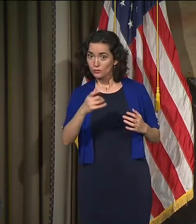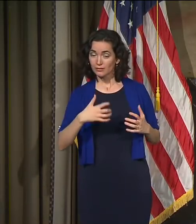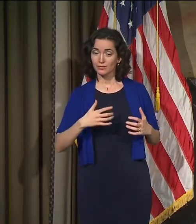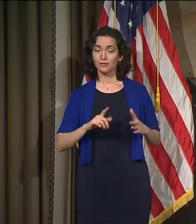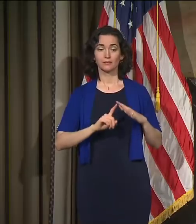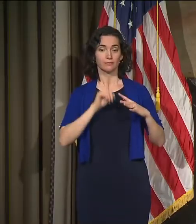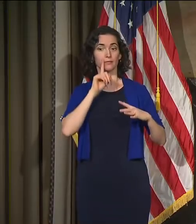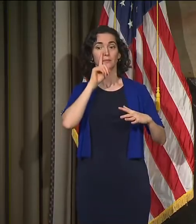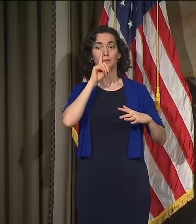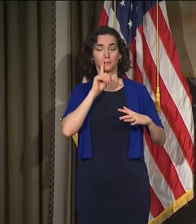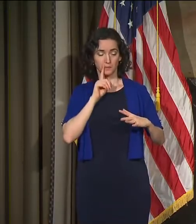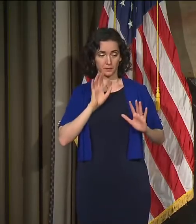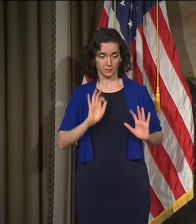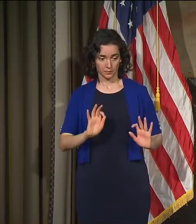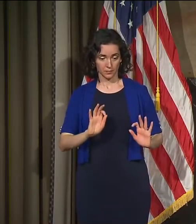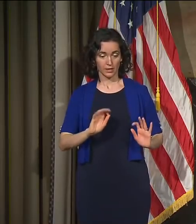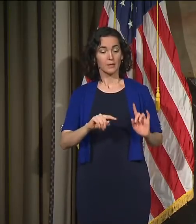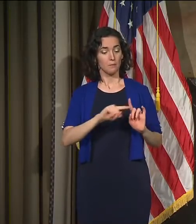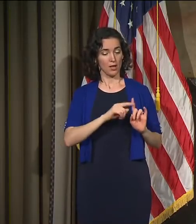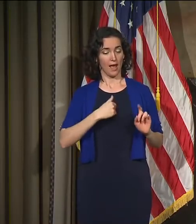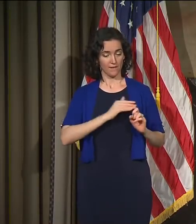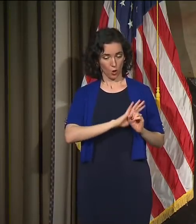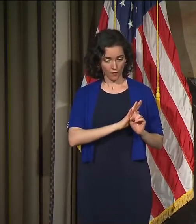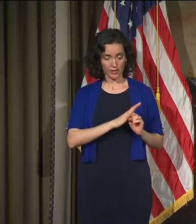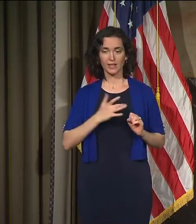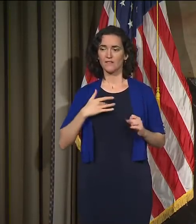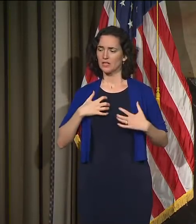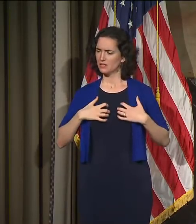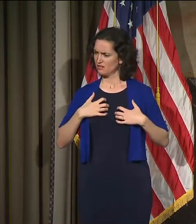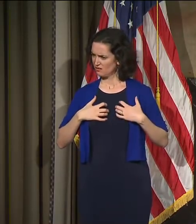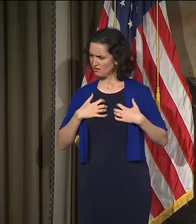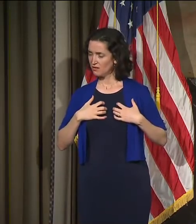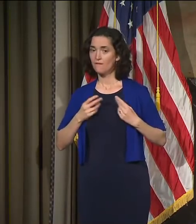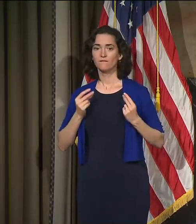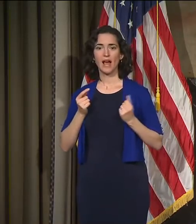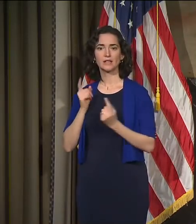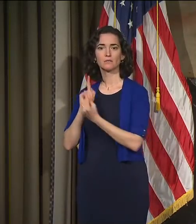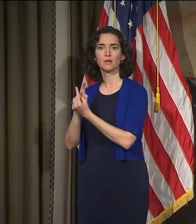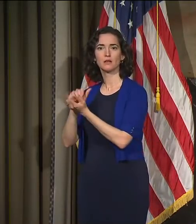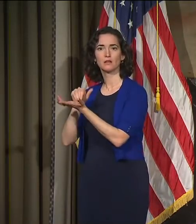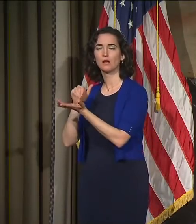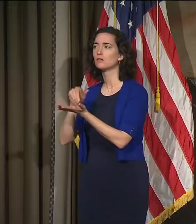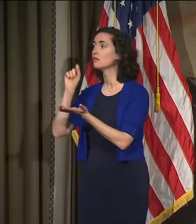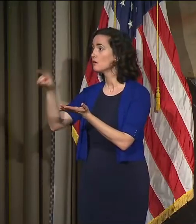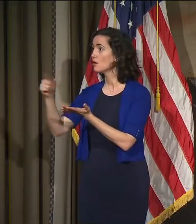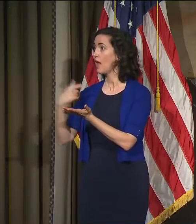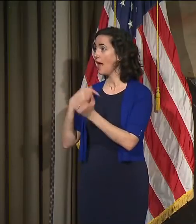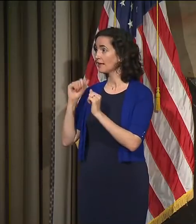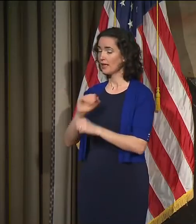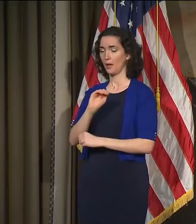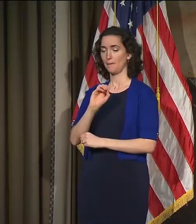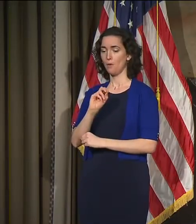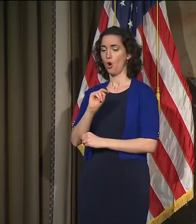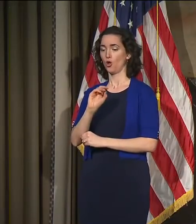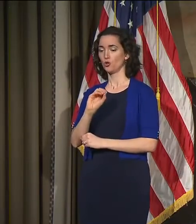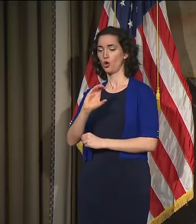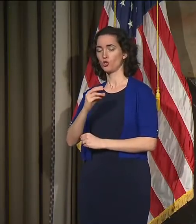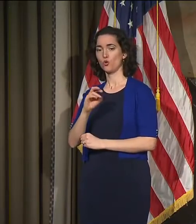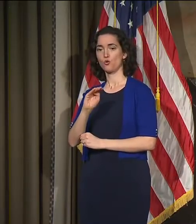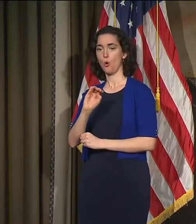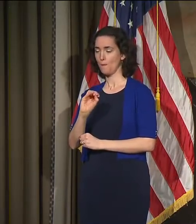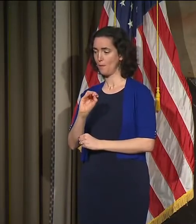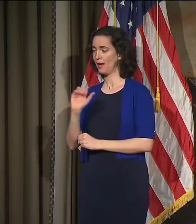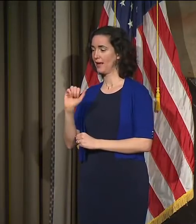medical providers, find out whether you are a candidate for the monoclonal antibody infusion. I